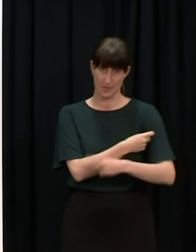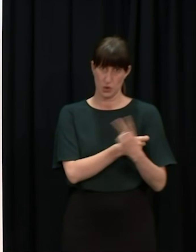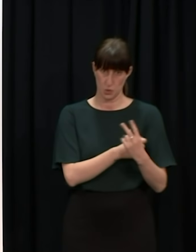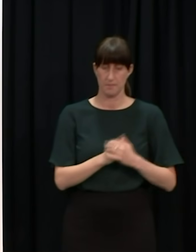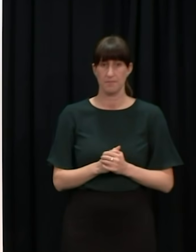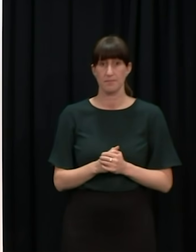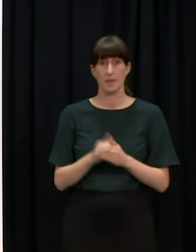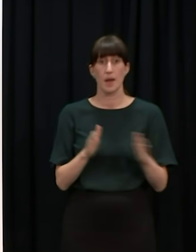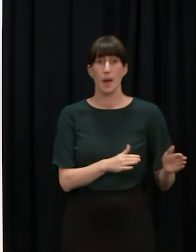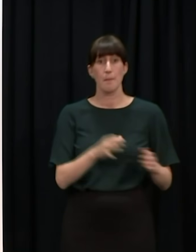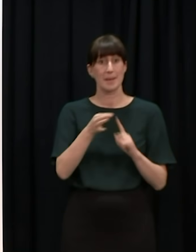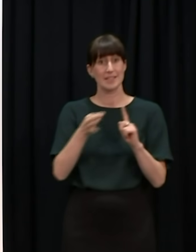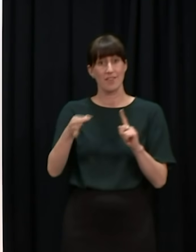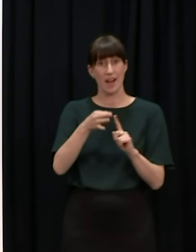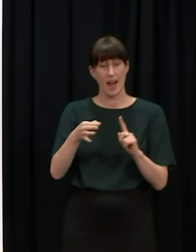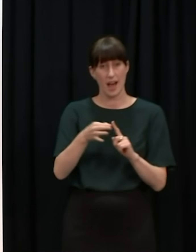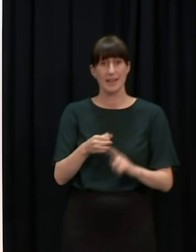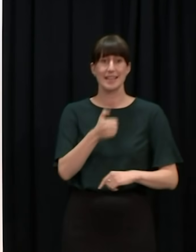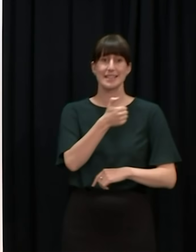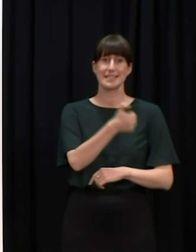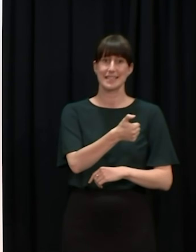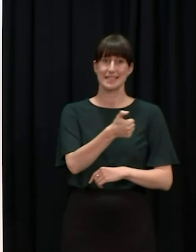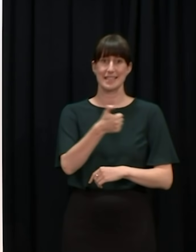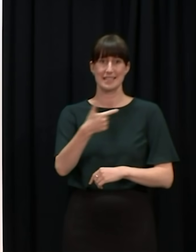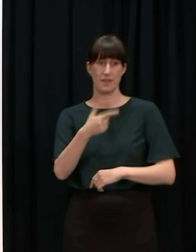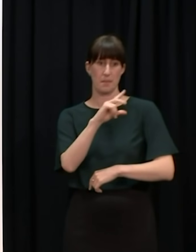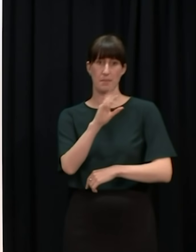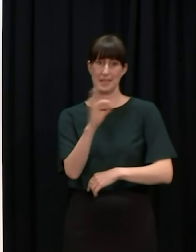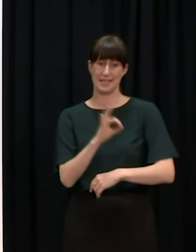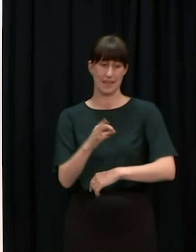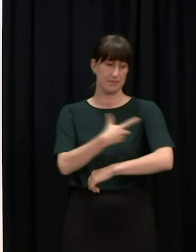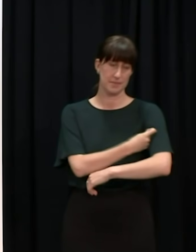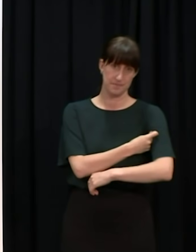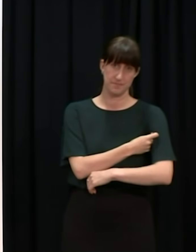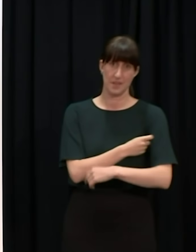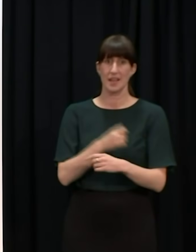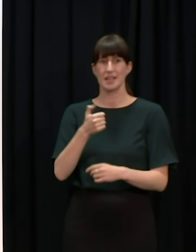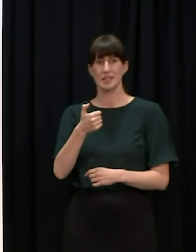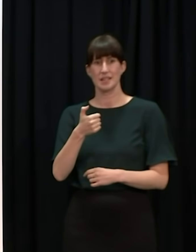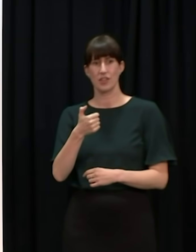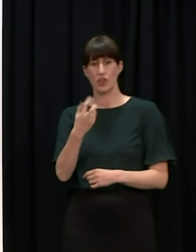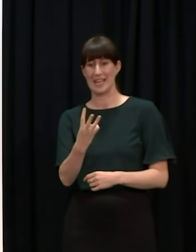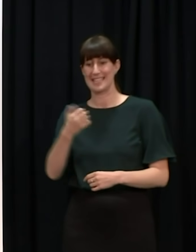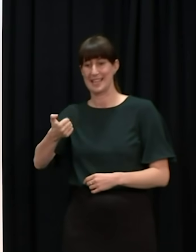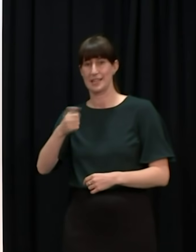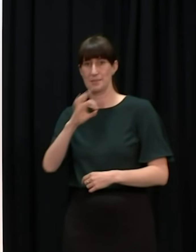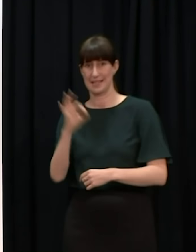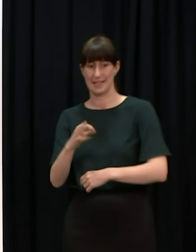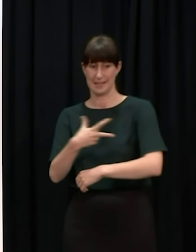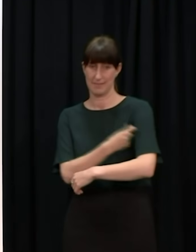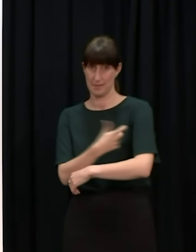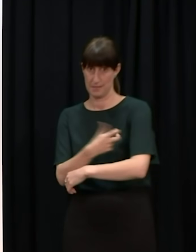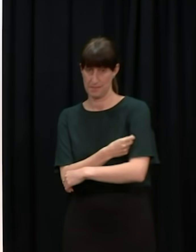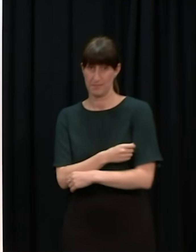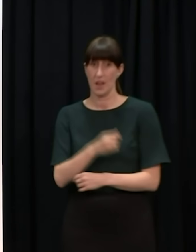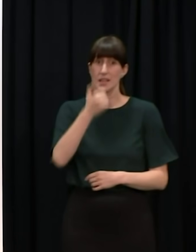the vaccination rates are slightly better. 67% have had their first dose and 36% their second. In terms of our over